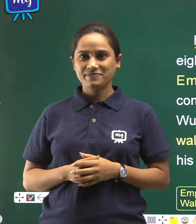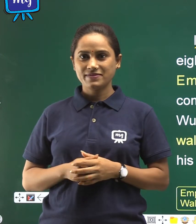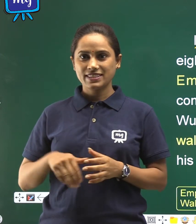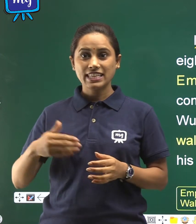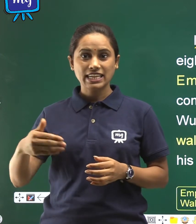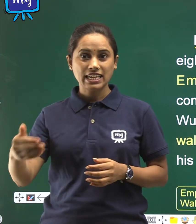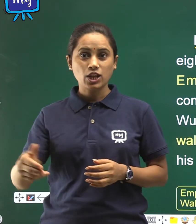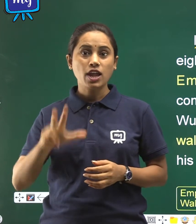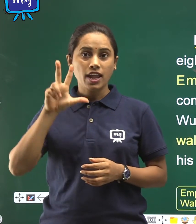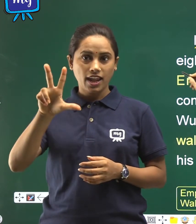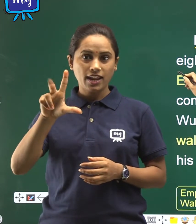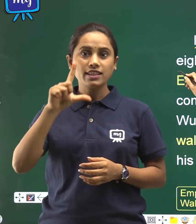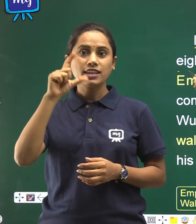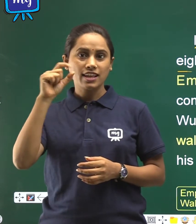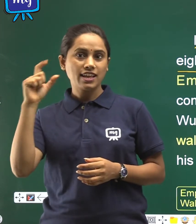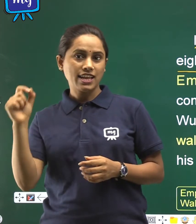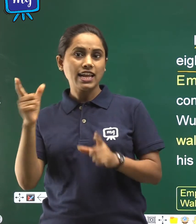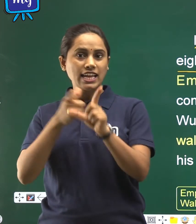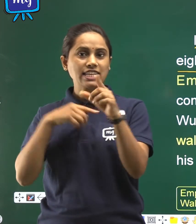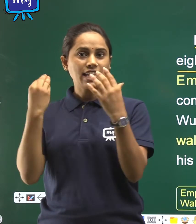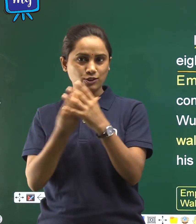during the 8th century,